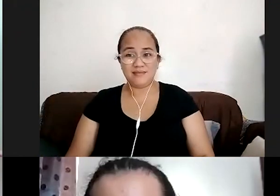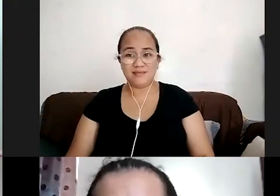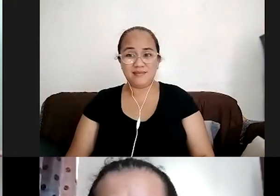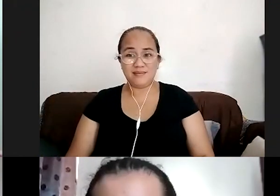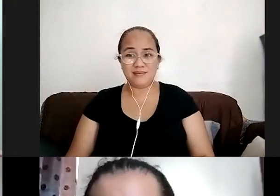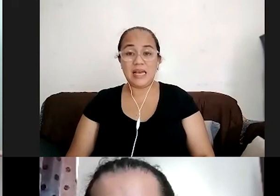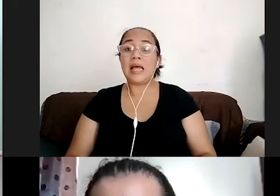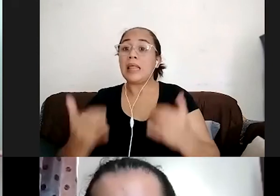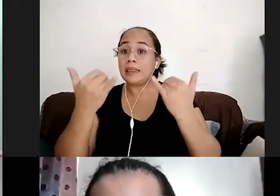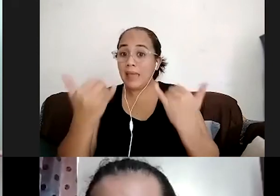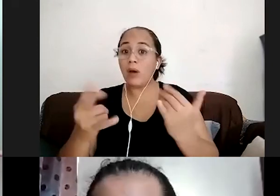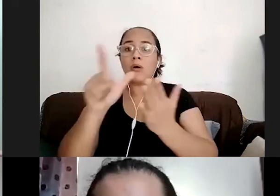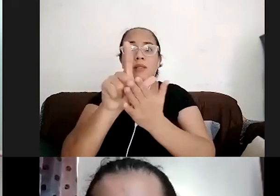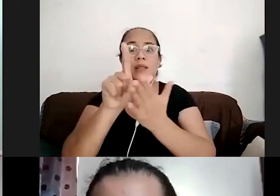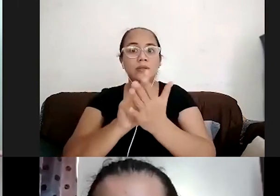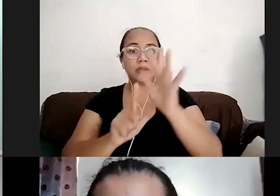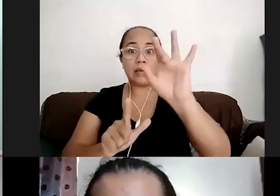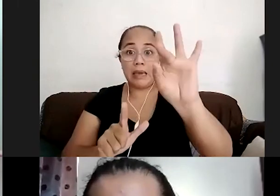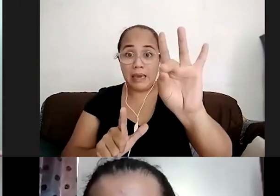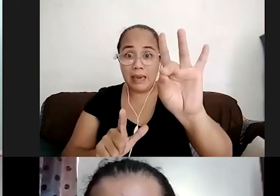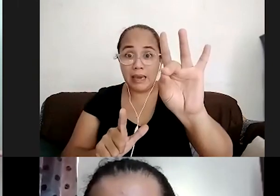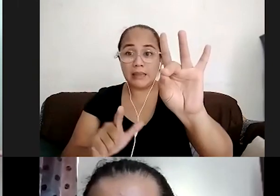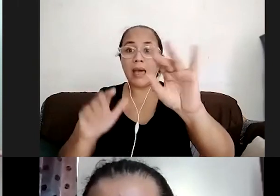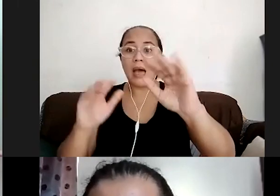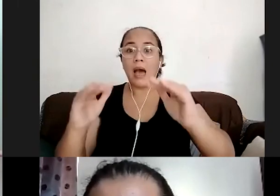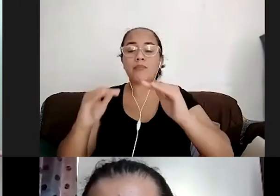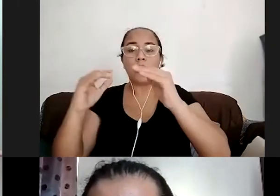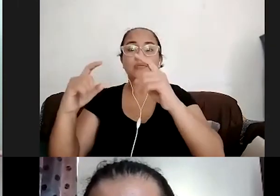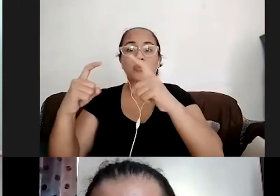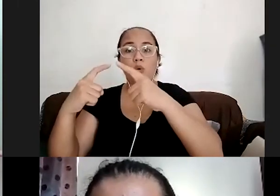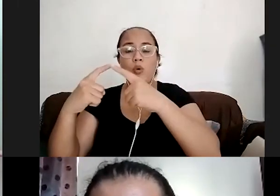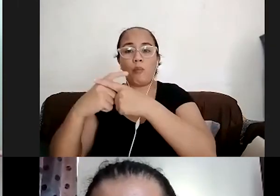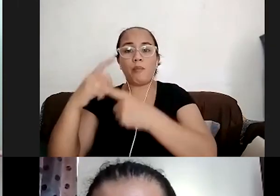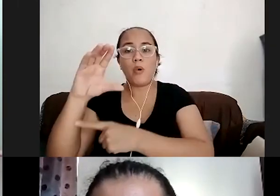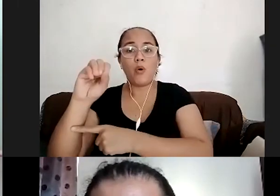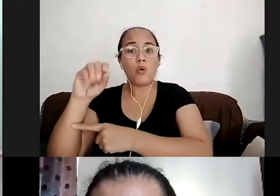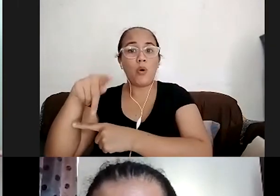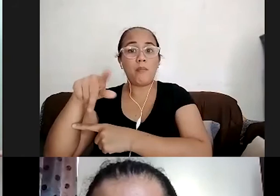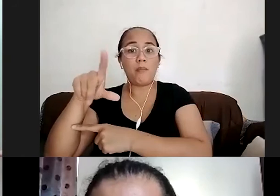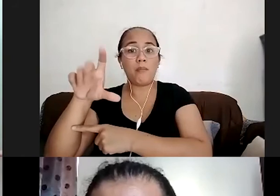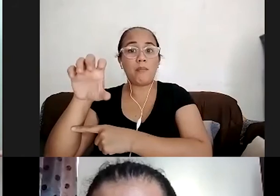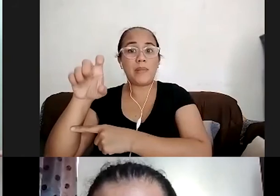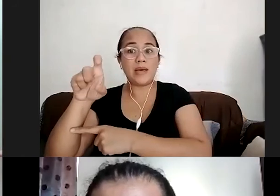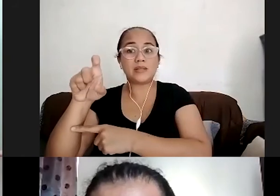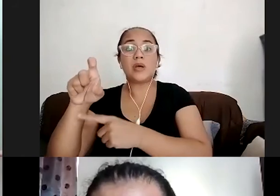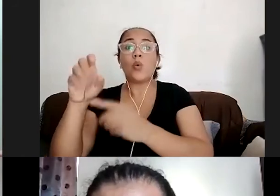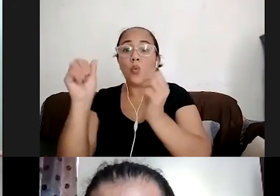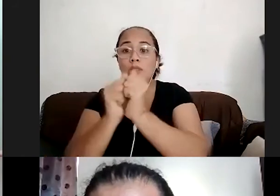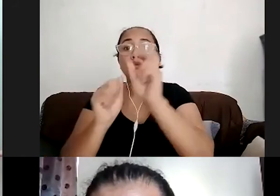Now, in lesson 8, we're moving to complex sentences with 2 clauses.